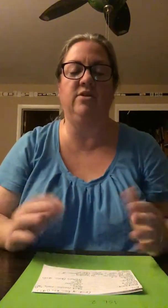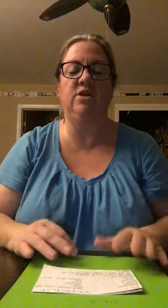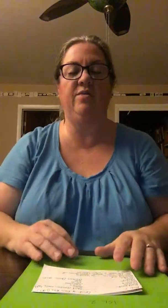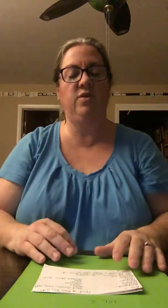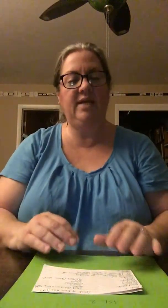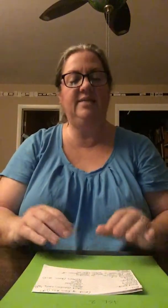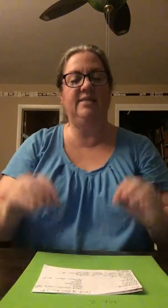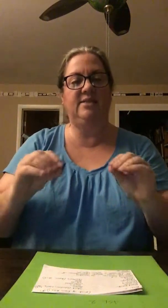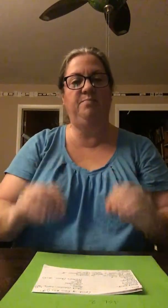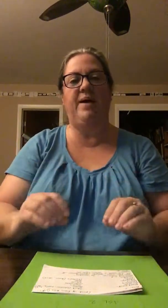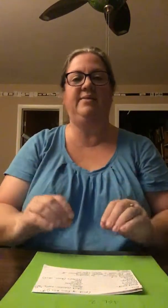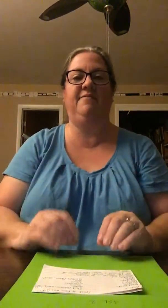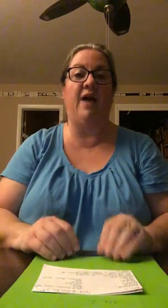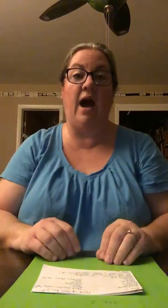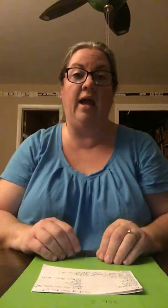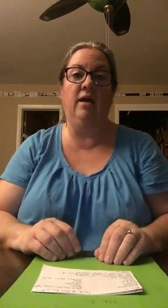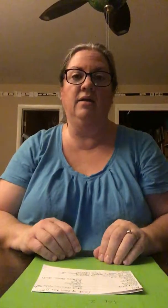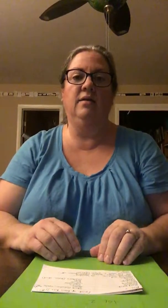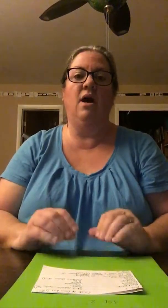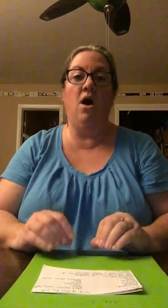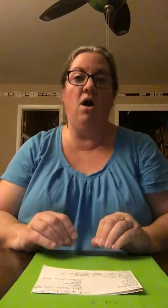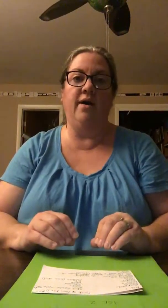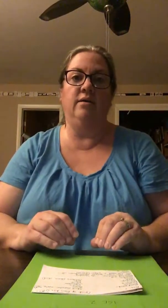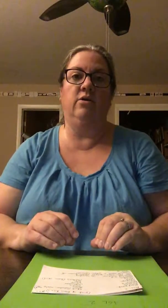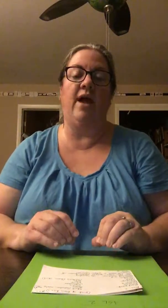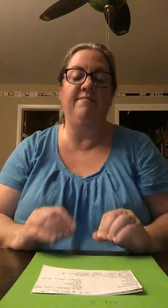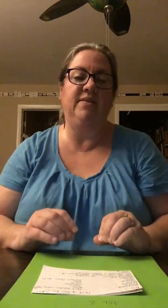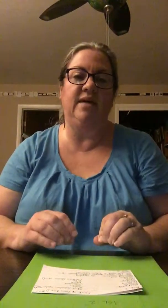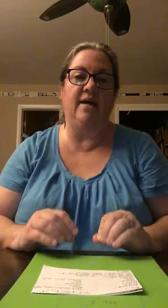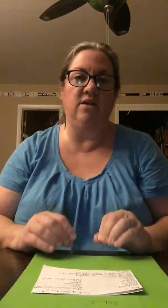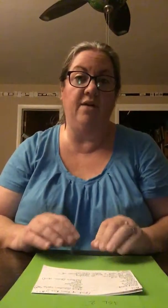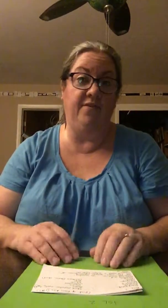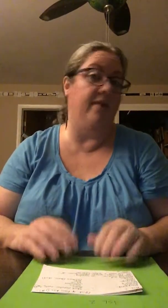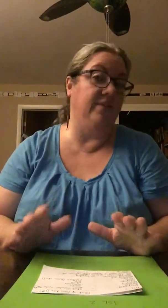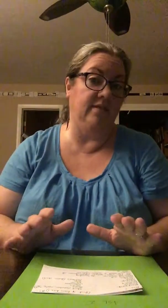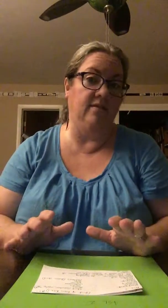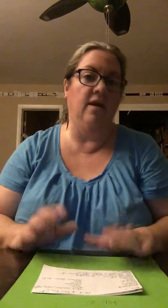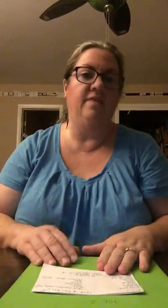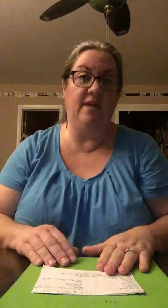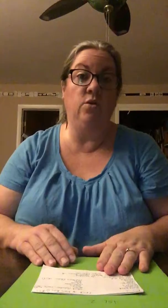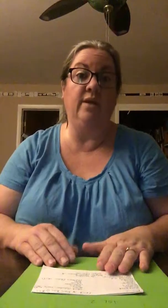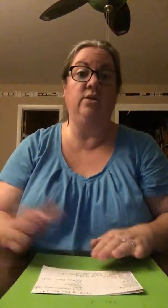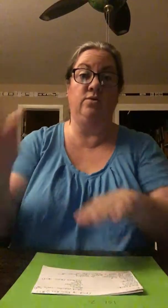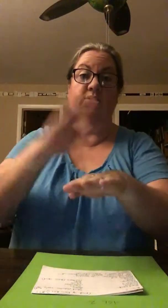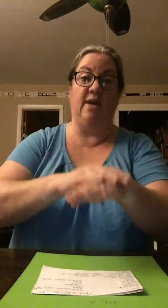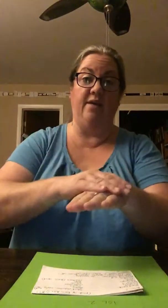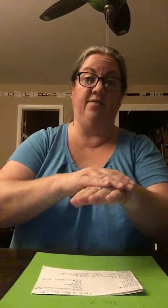So if you need to specify on or emphasize on for that reason, then you can use the sign for